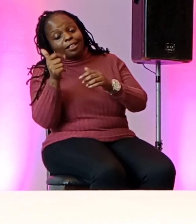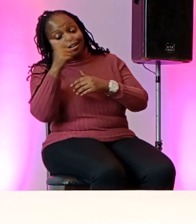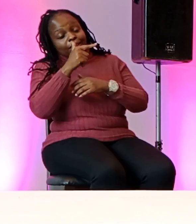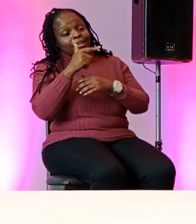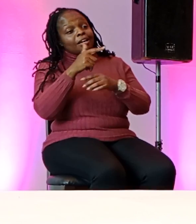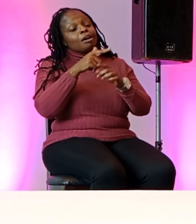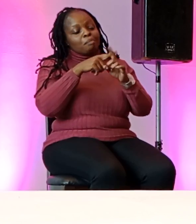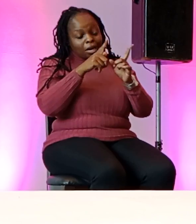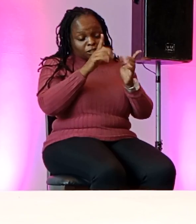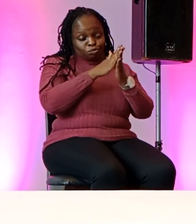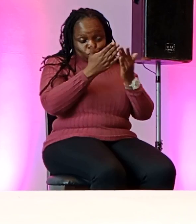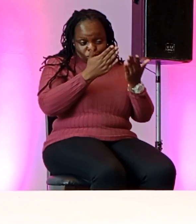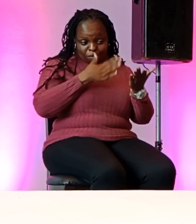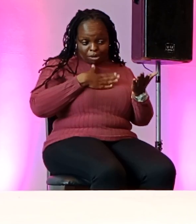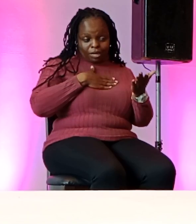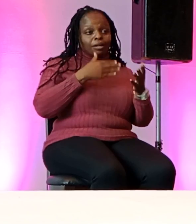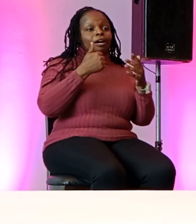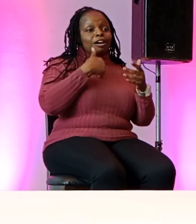book.